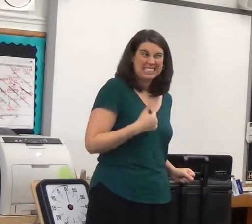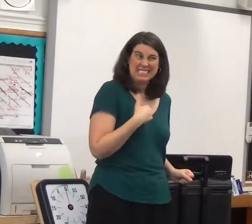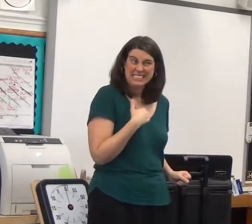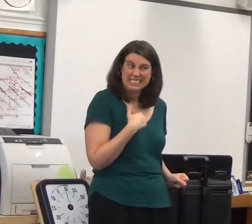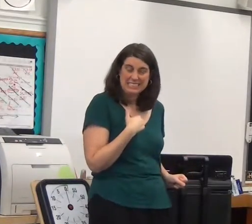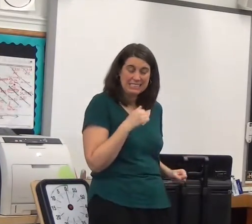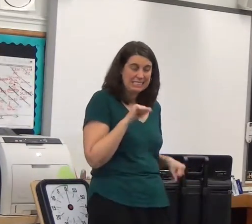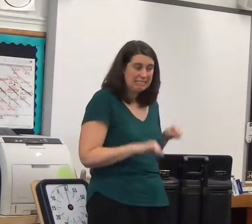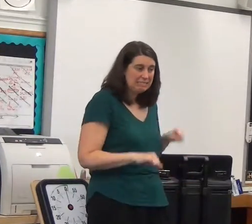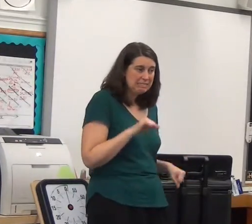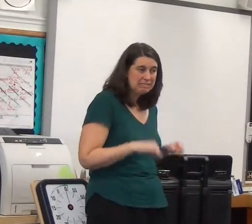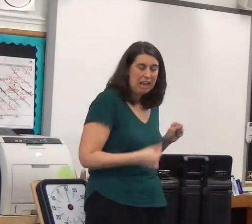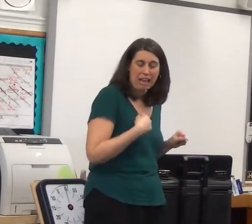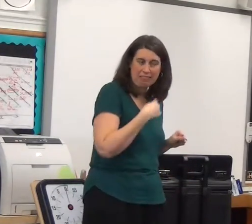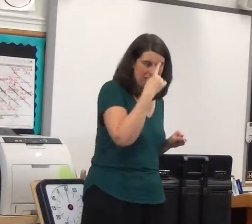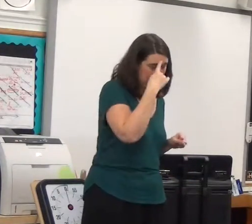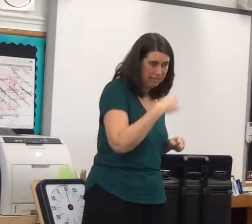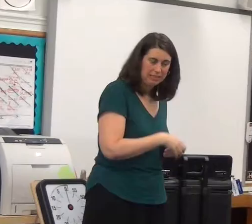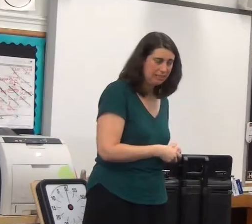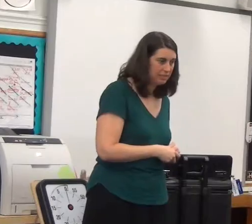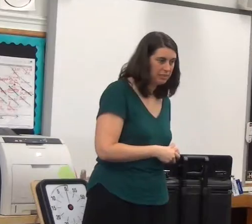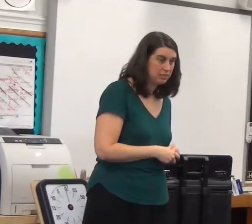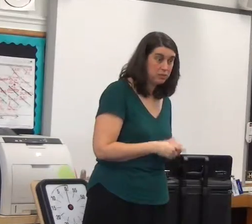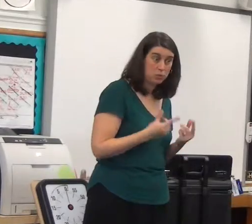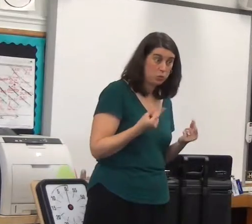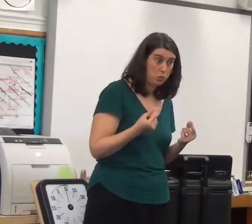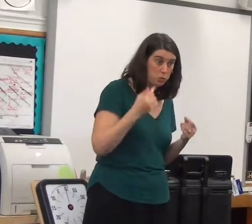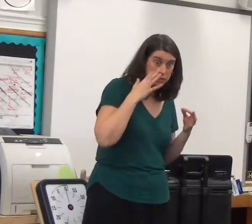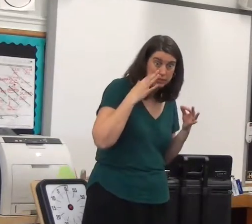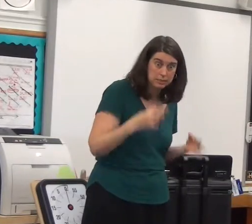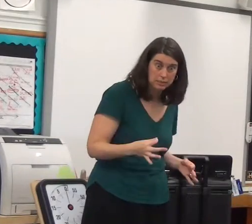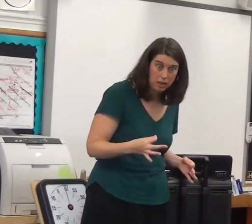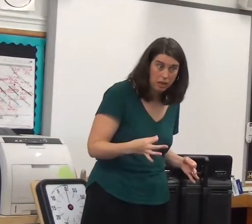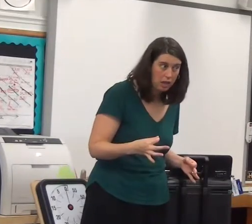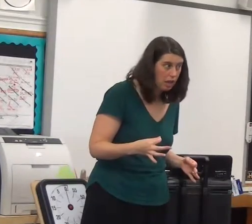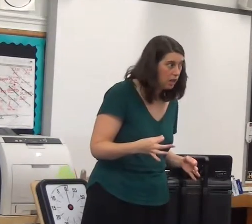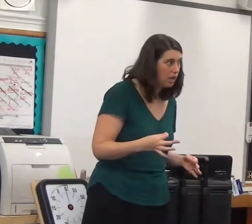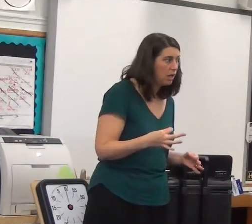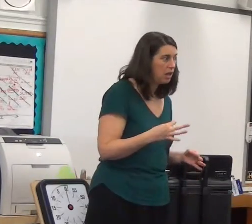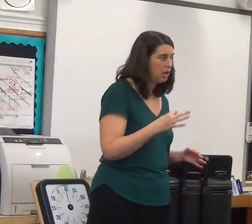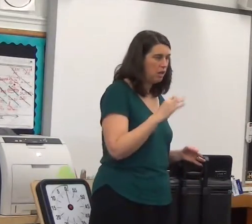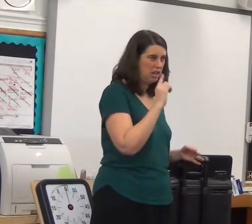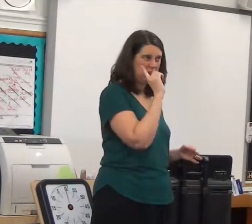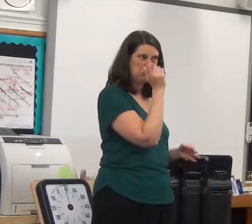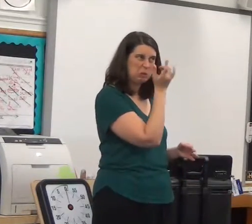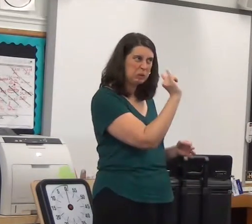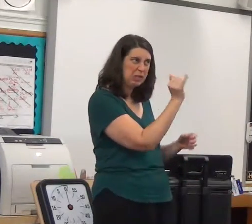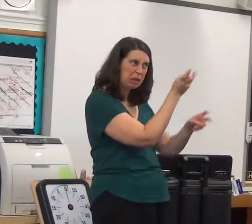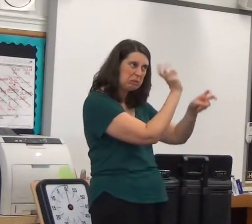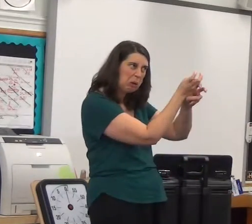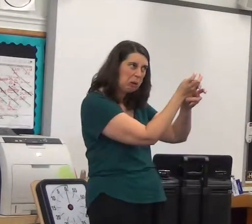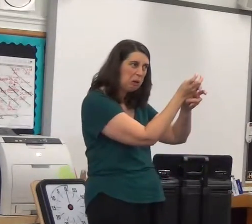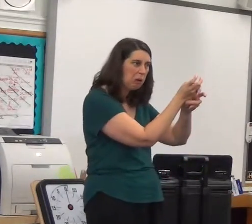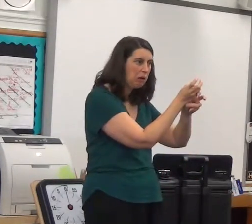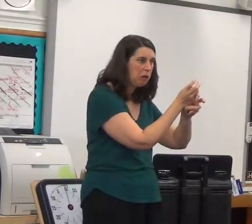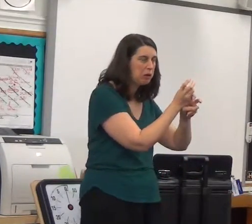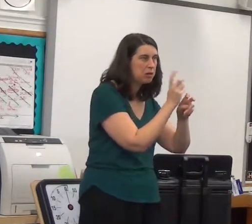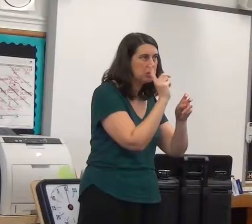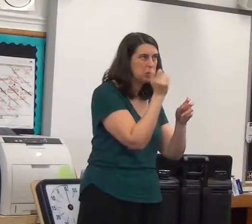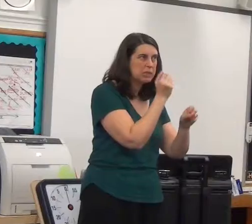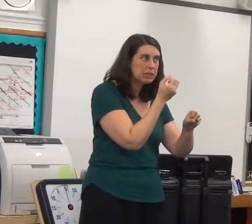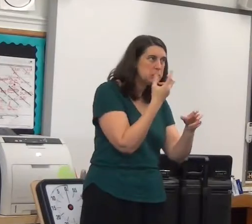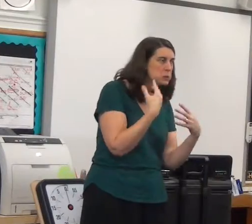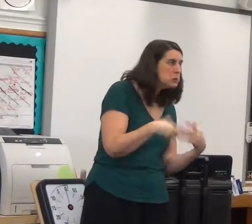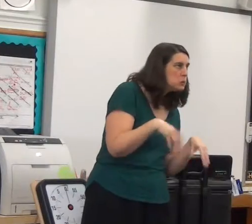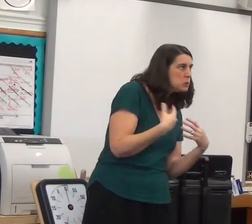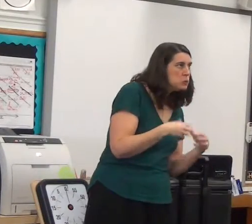do this trick. What I decided to do was, just because it looks like a hard thing to do, just because it looks